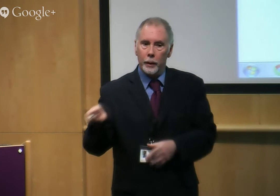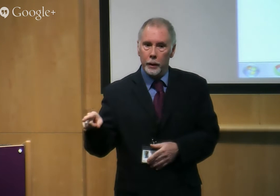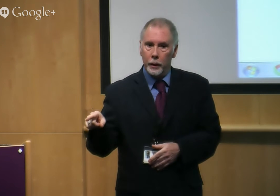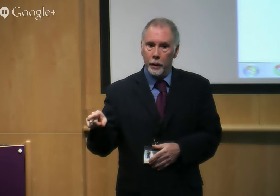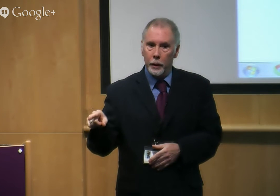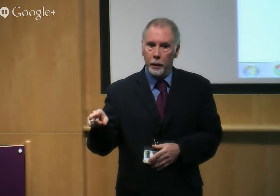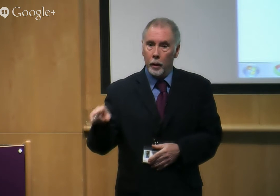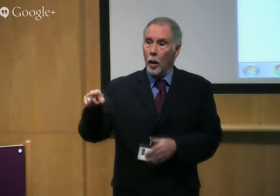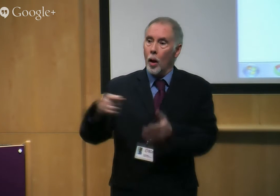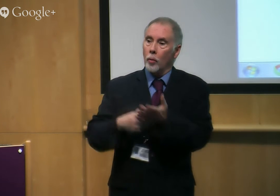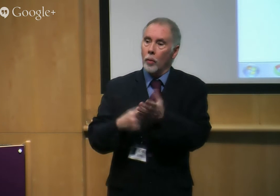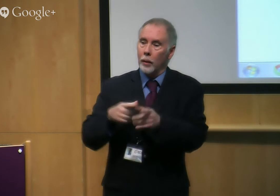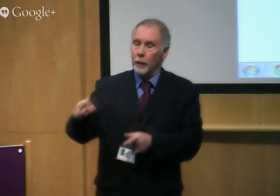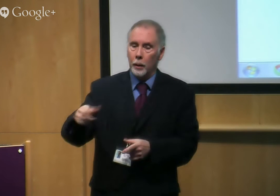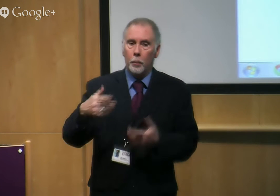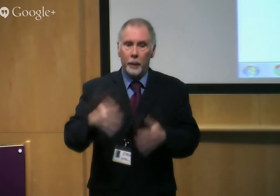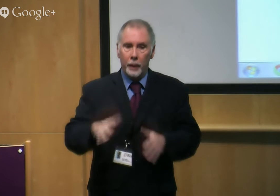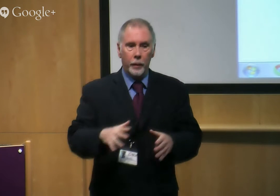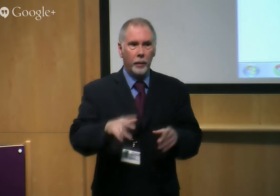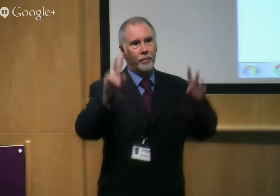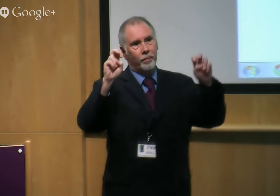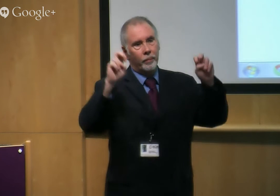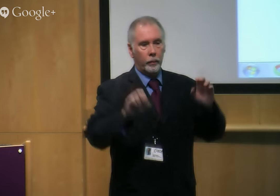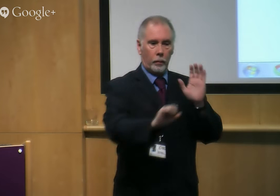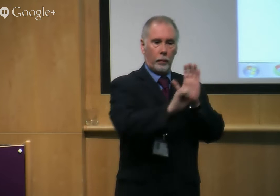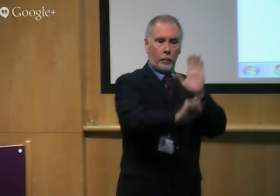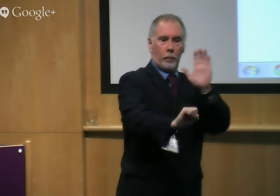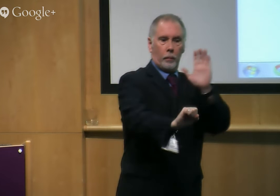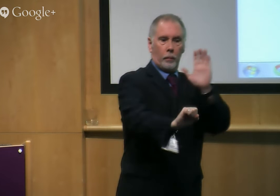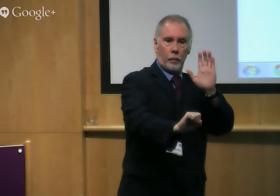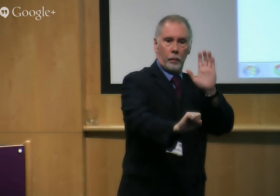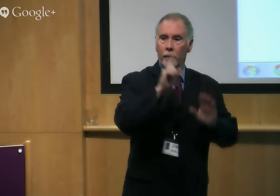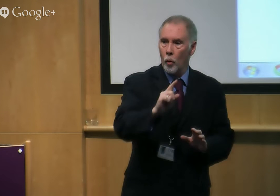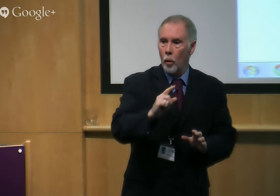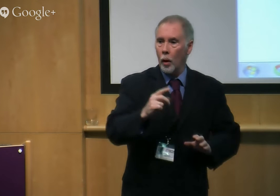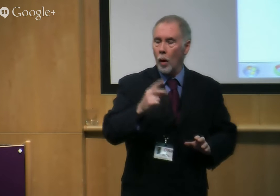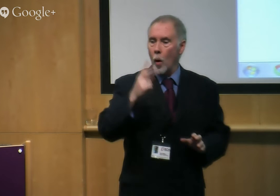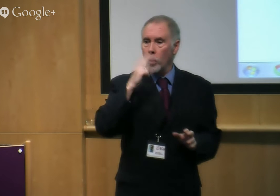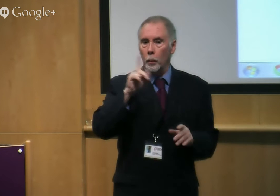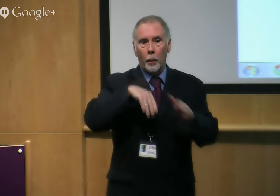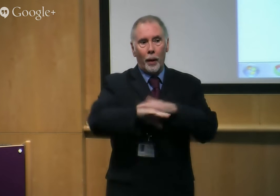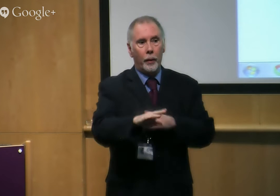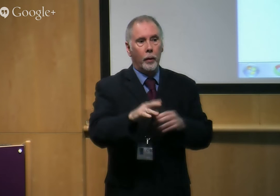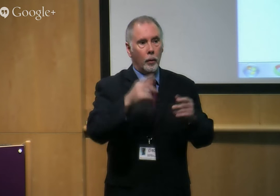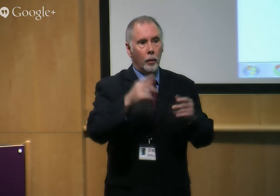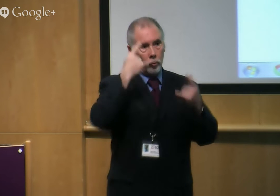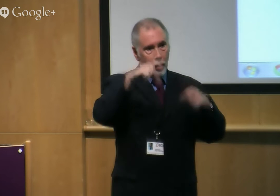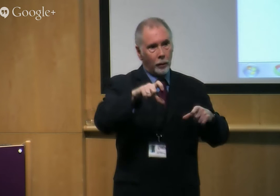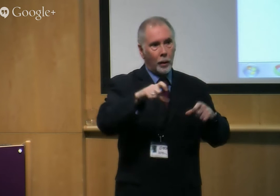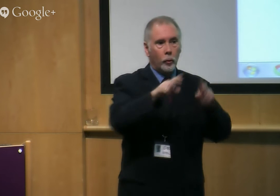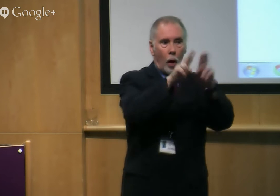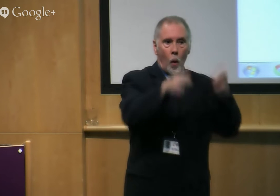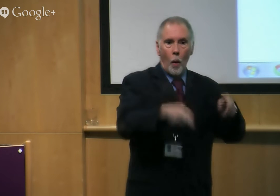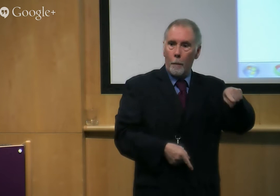we have already spoken to ROD, and they have their